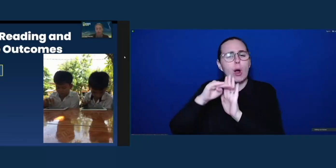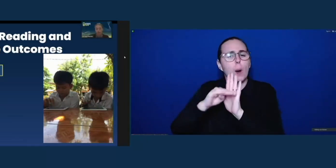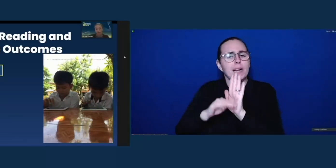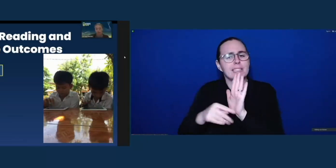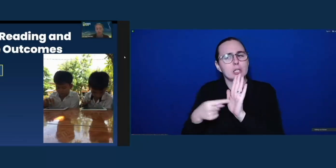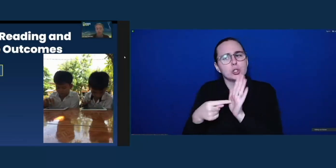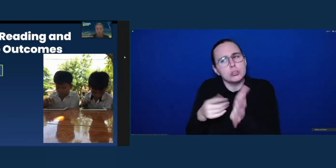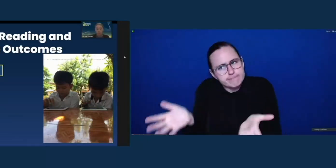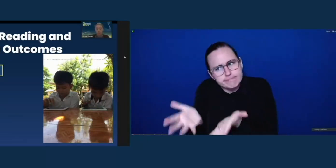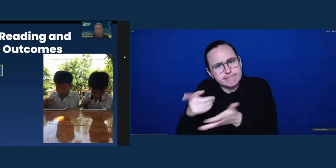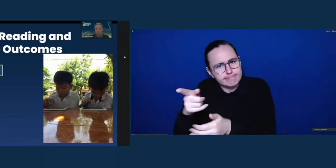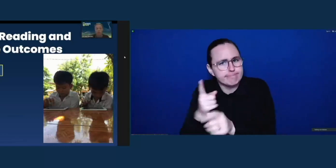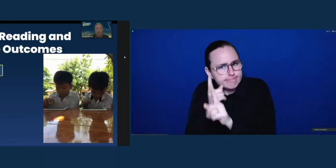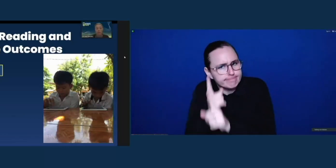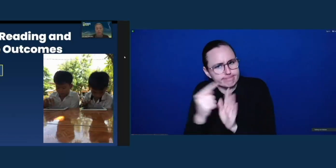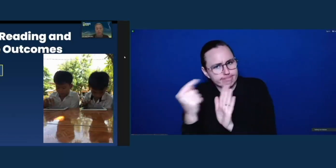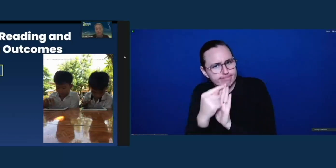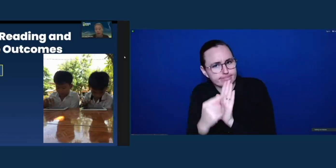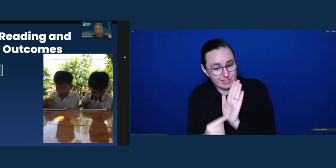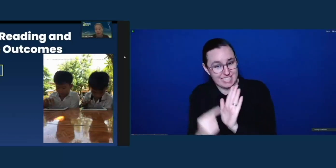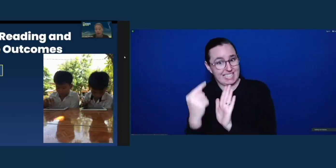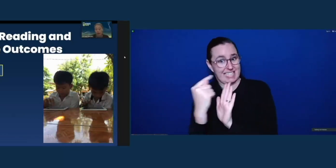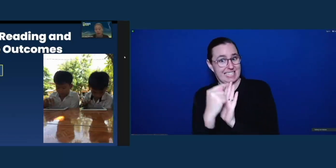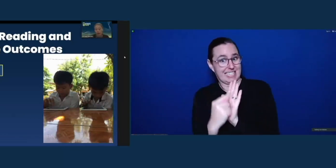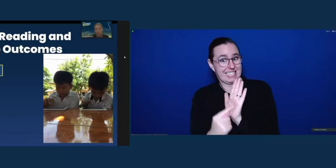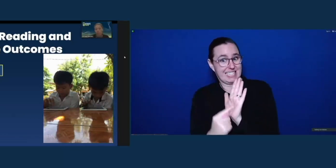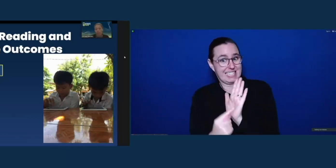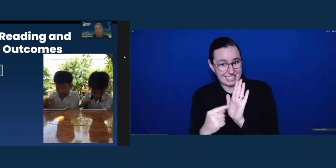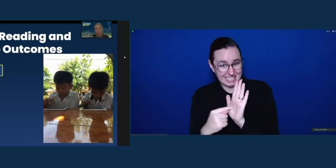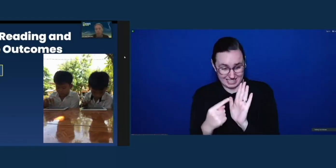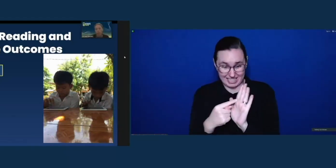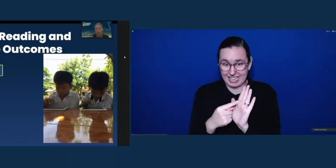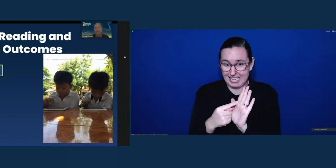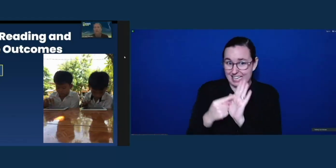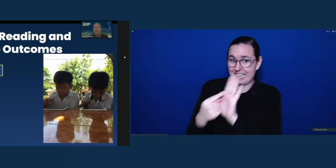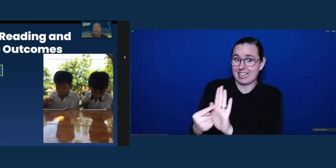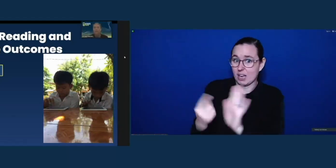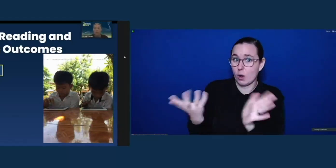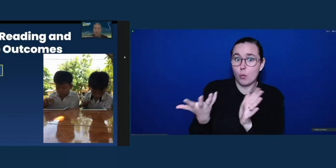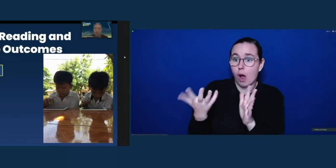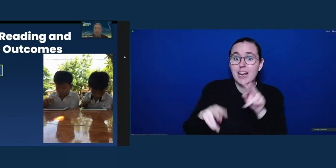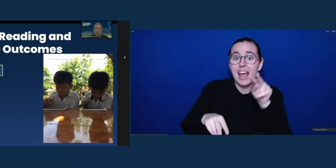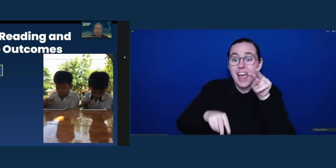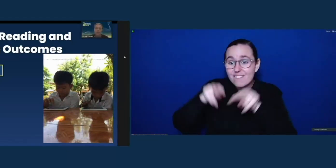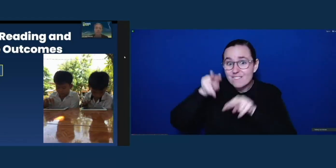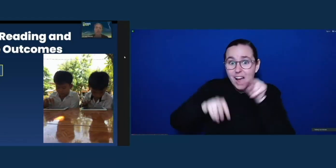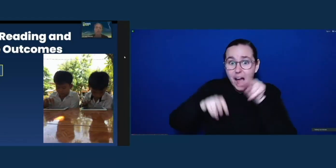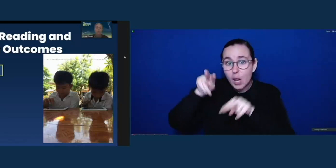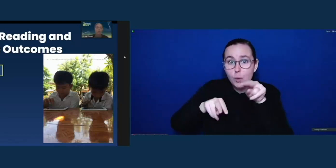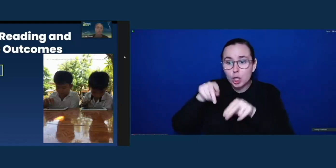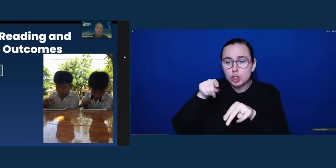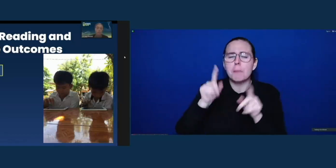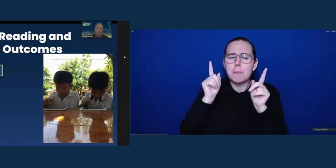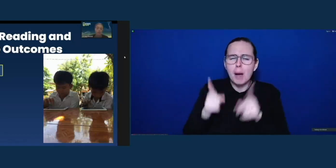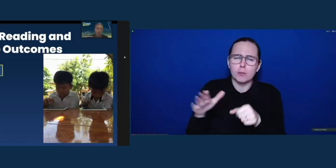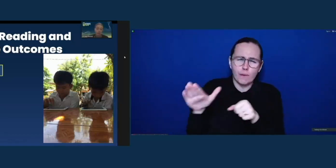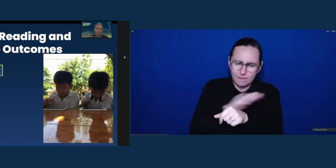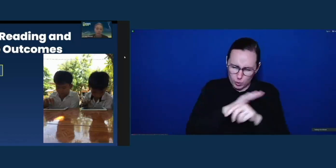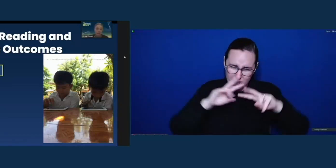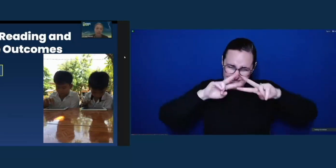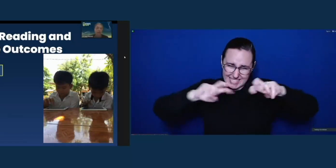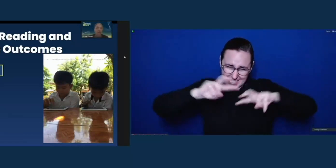before investing in evaluations. So spend a lot of time investing in making sure that the technology works in the